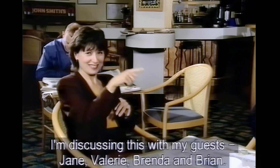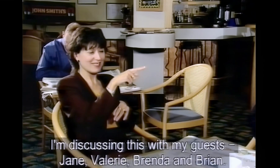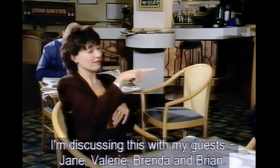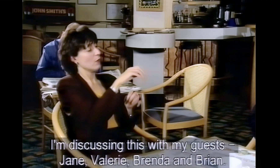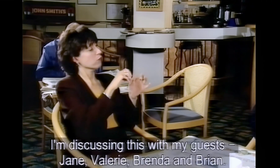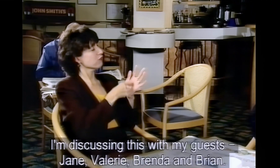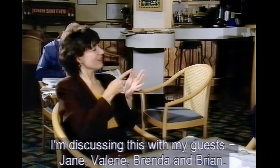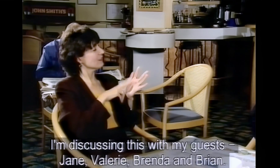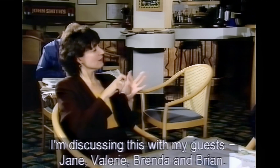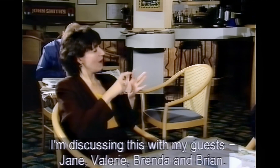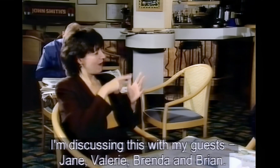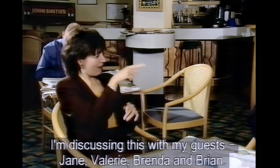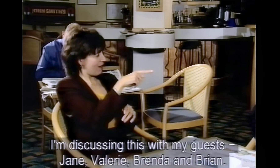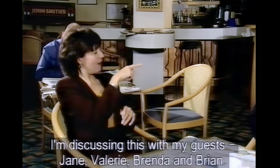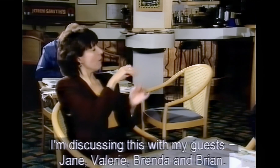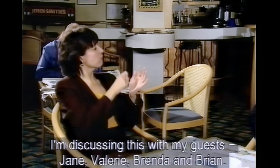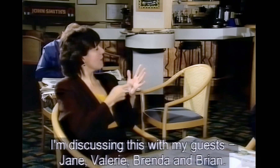Brenda, and Brian.